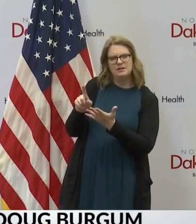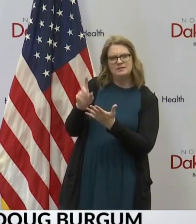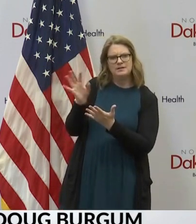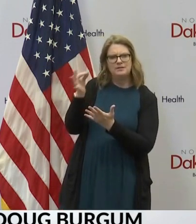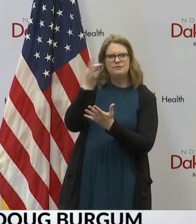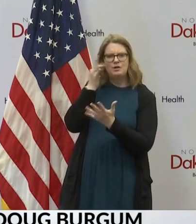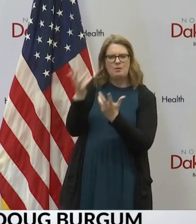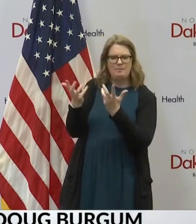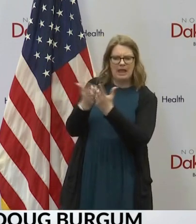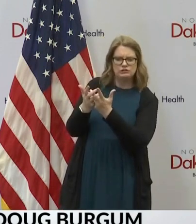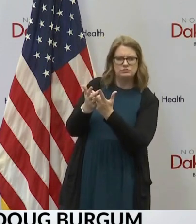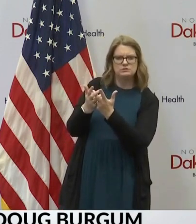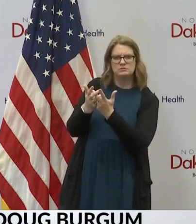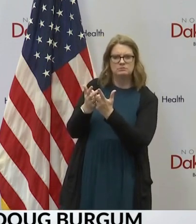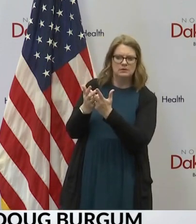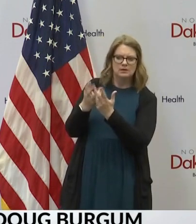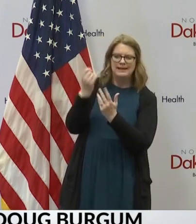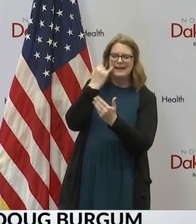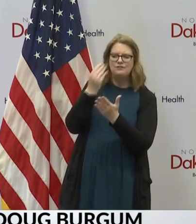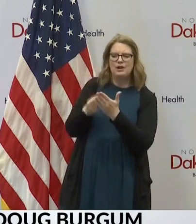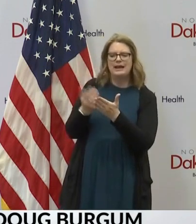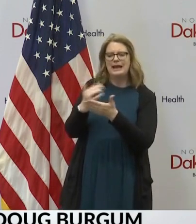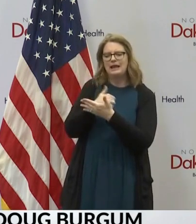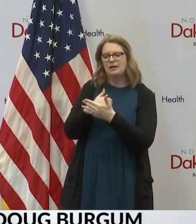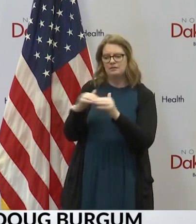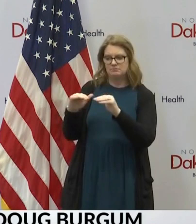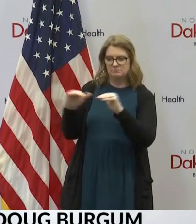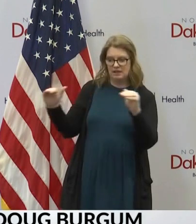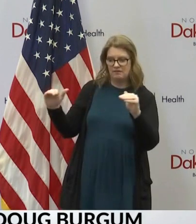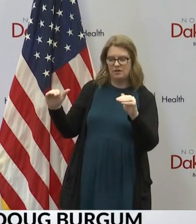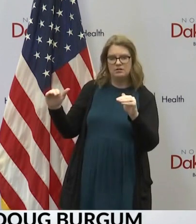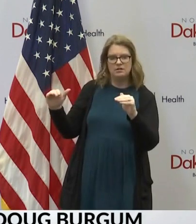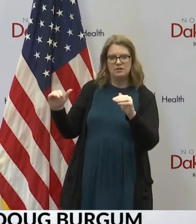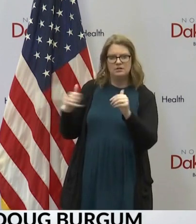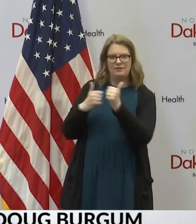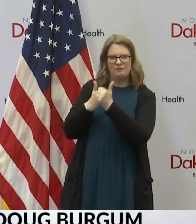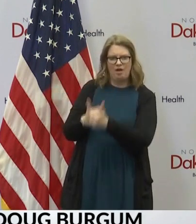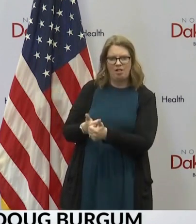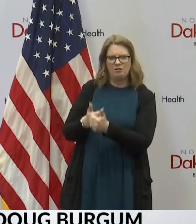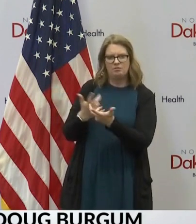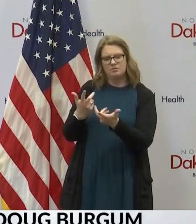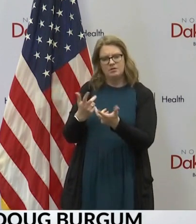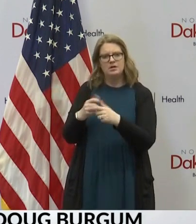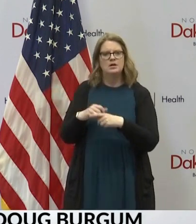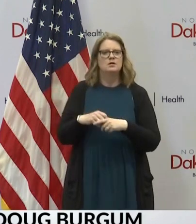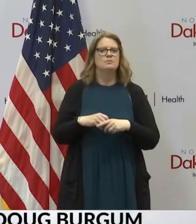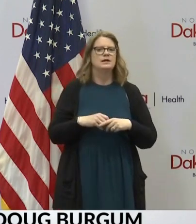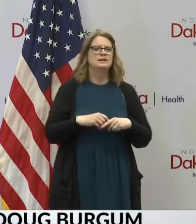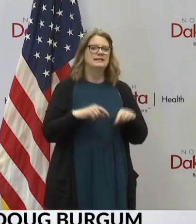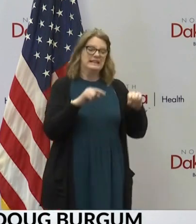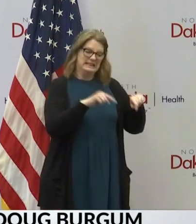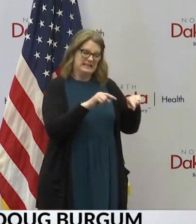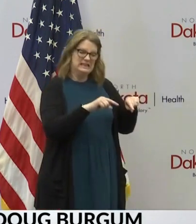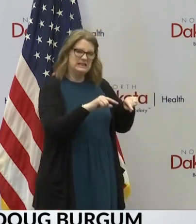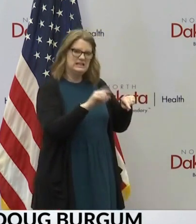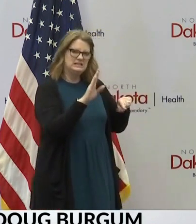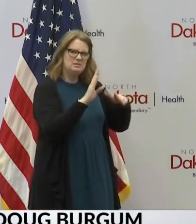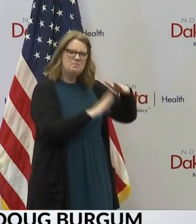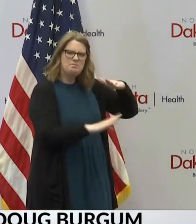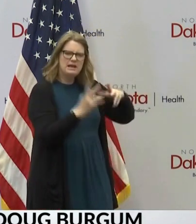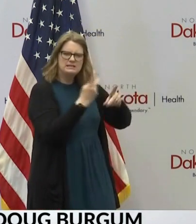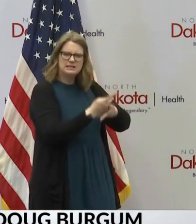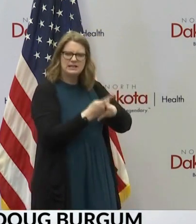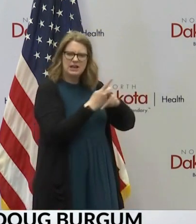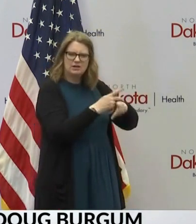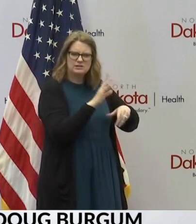matches that would say if your income is above a certain level, you do or do not comply. But with this being a North Dakota program,